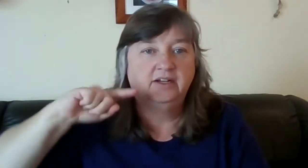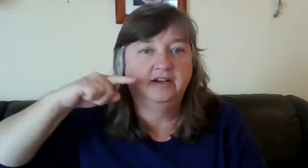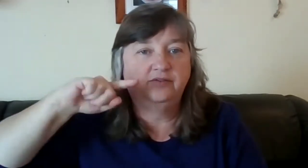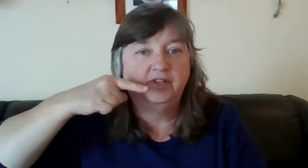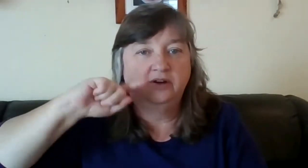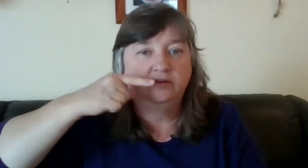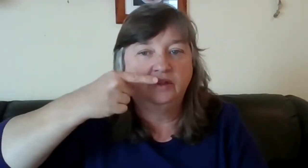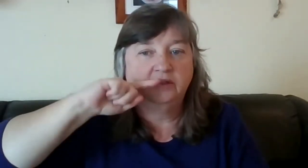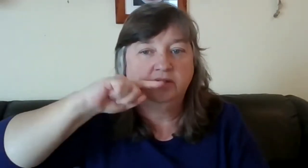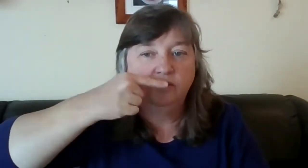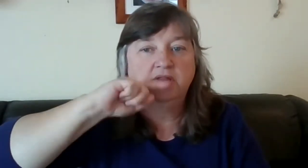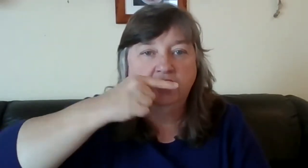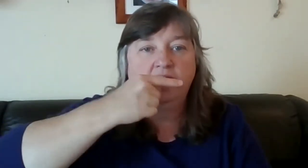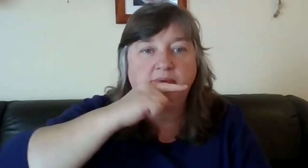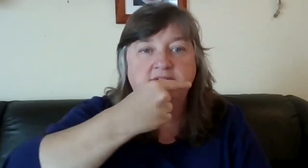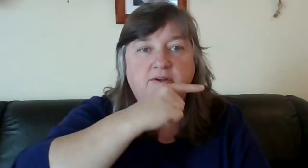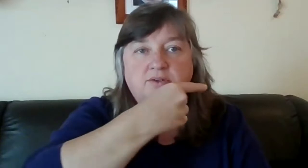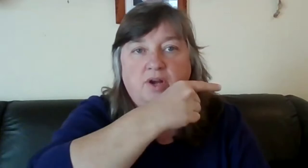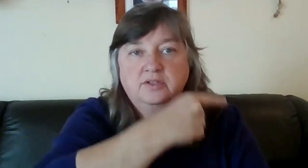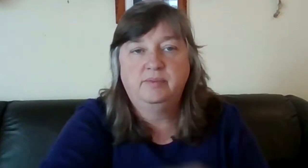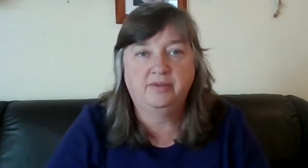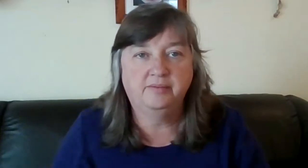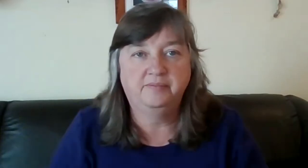kind of, you know, corn on the cob as it goes across your mouth,